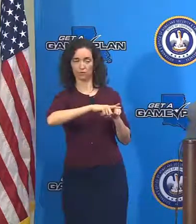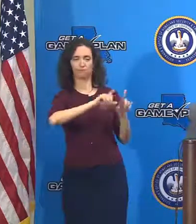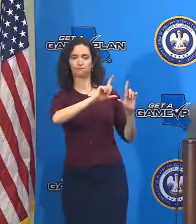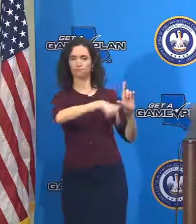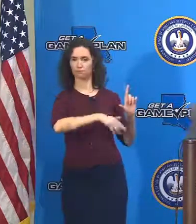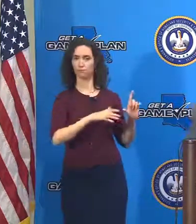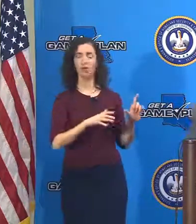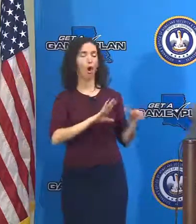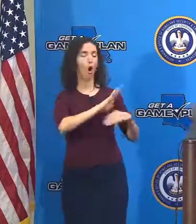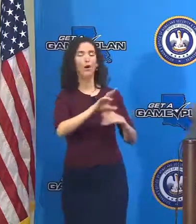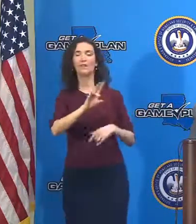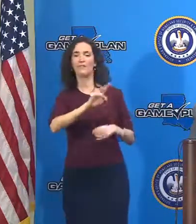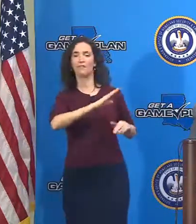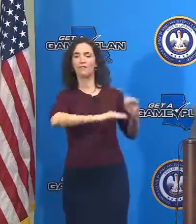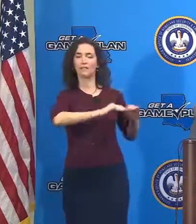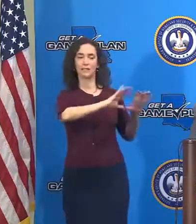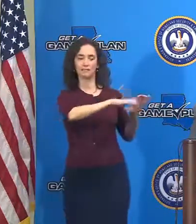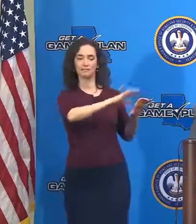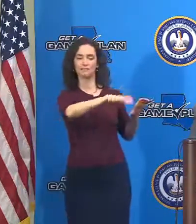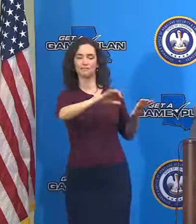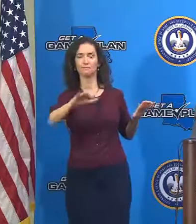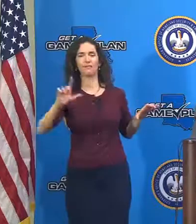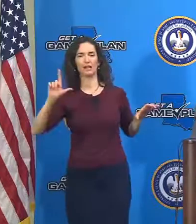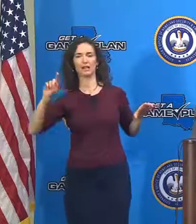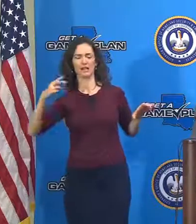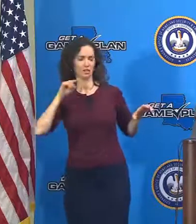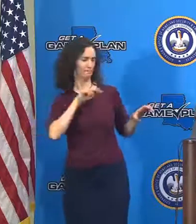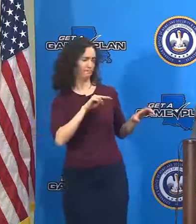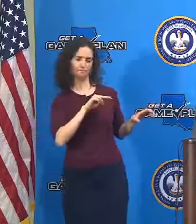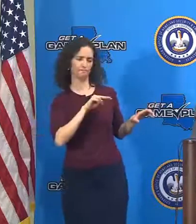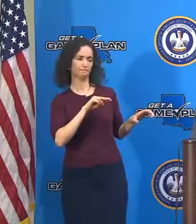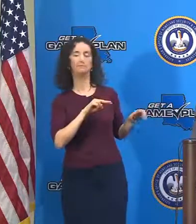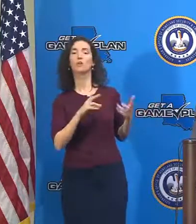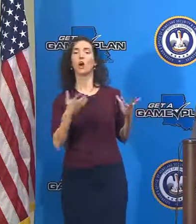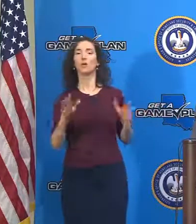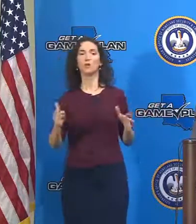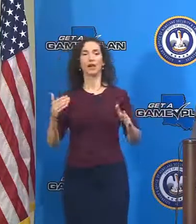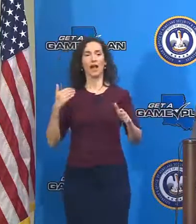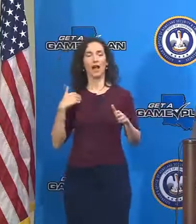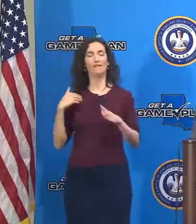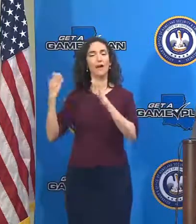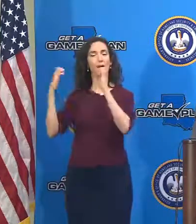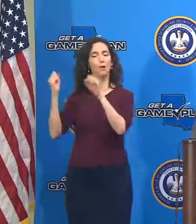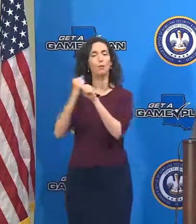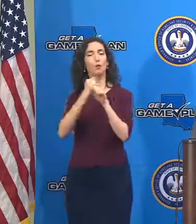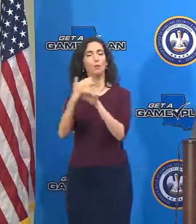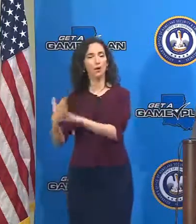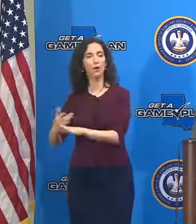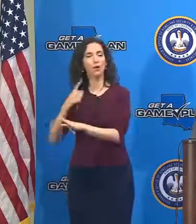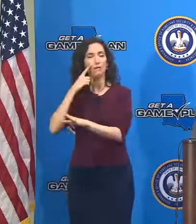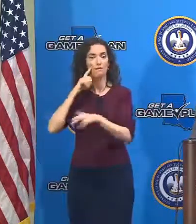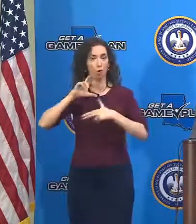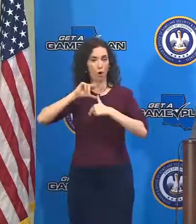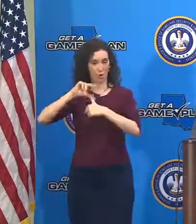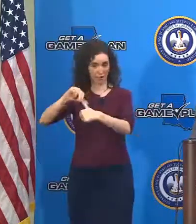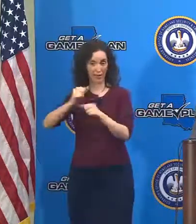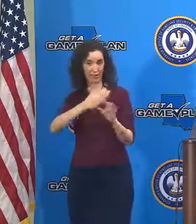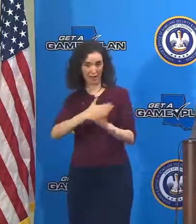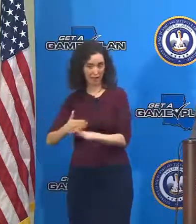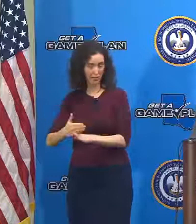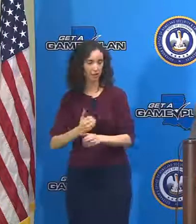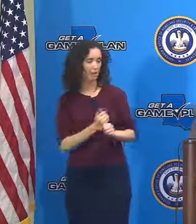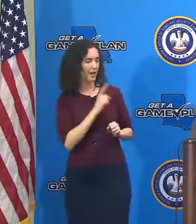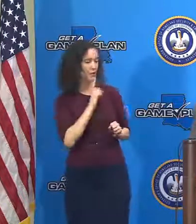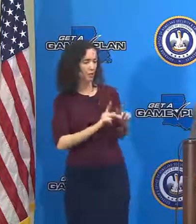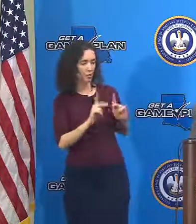all 7 facilities have failed to properly execute post-landfall emergency preparedness plans to provide essential care